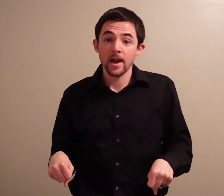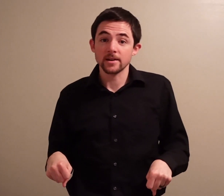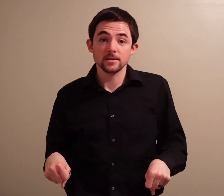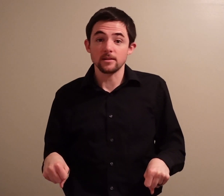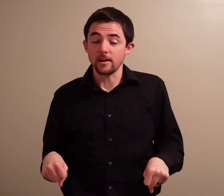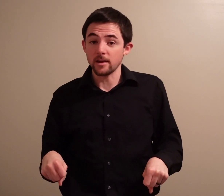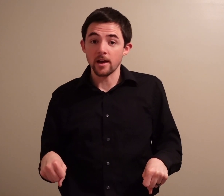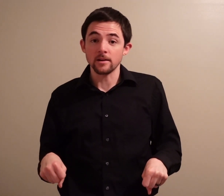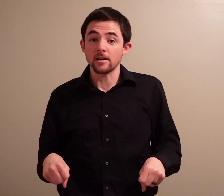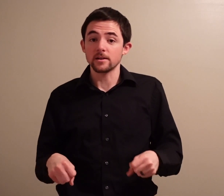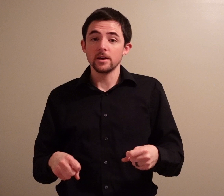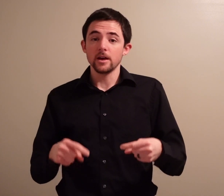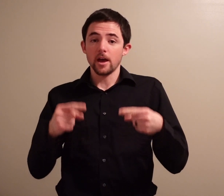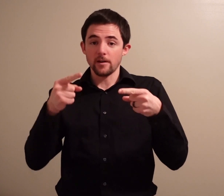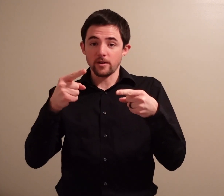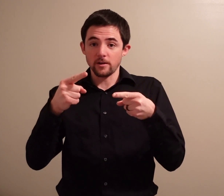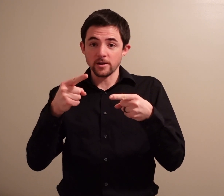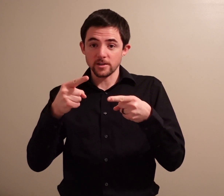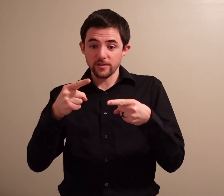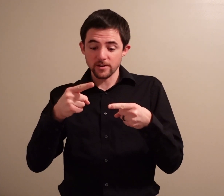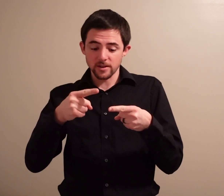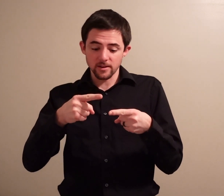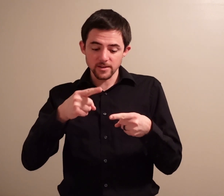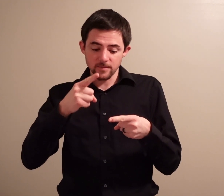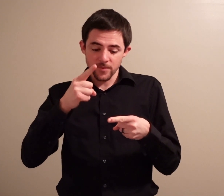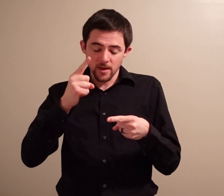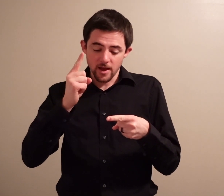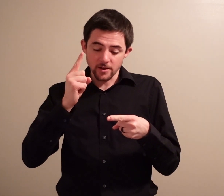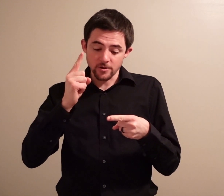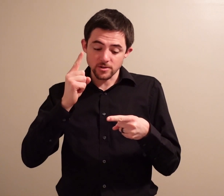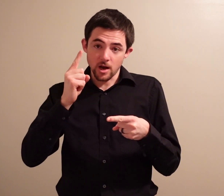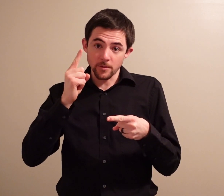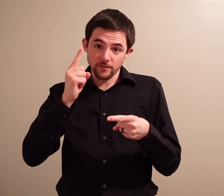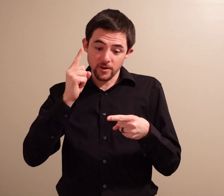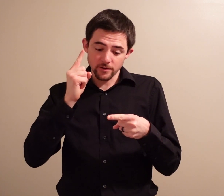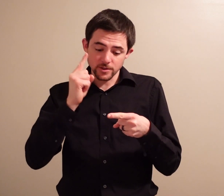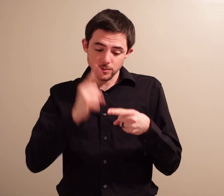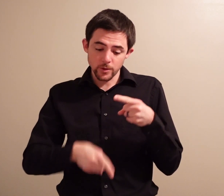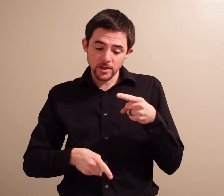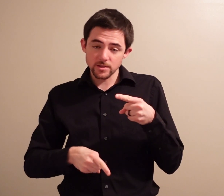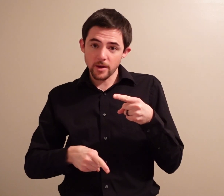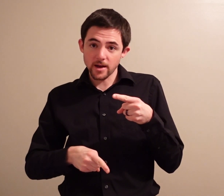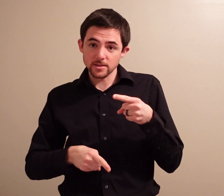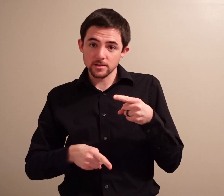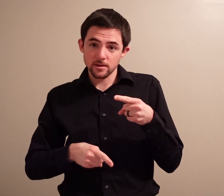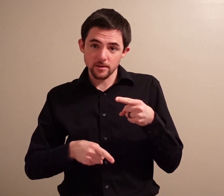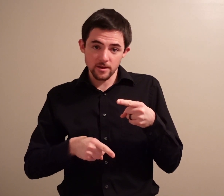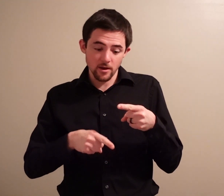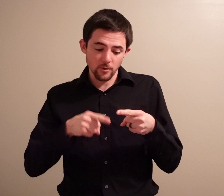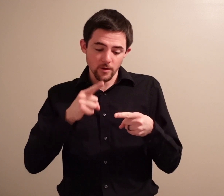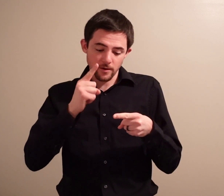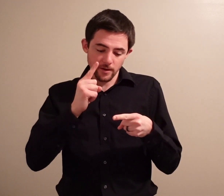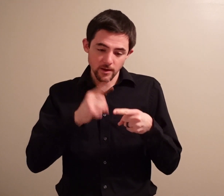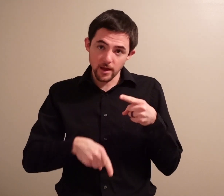can't, like cannot, have your index fingers like this, and your dominant finger swings past the other one.